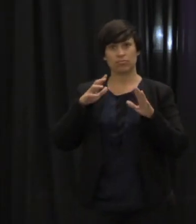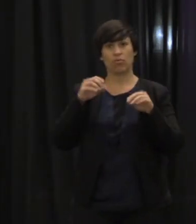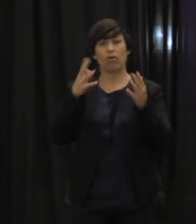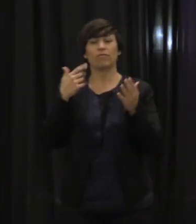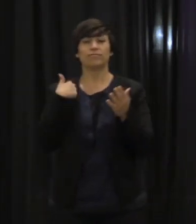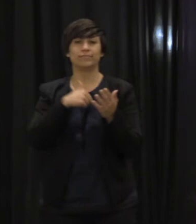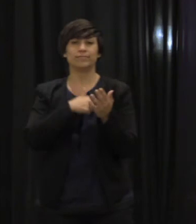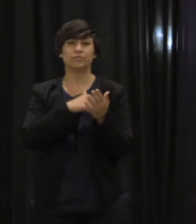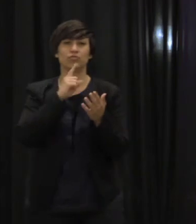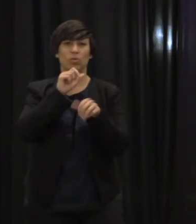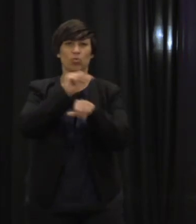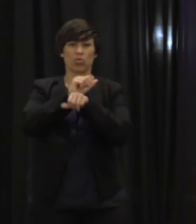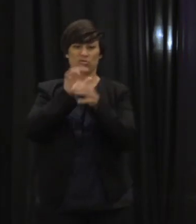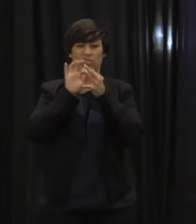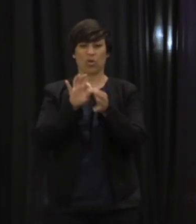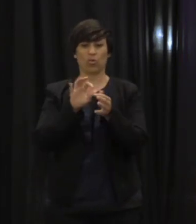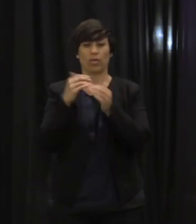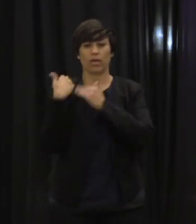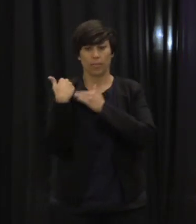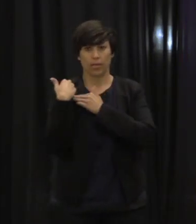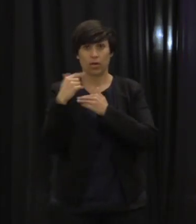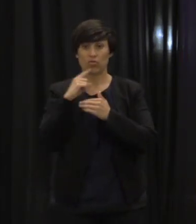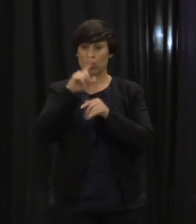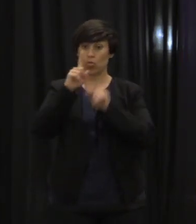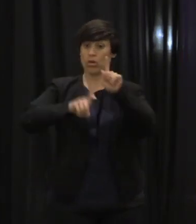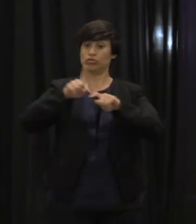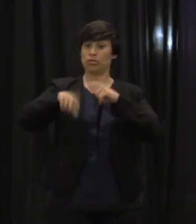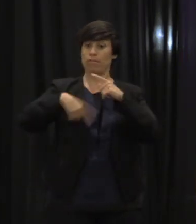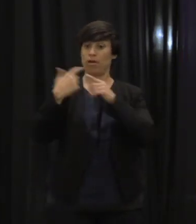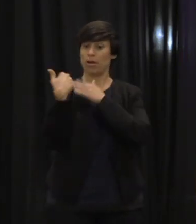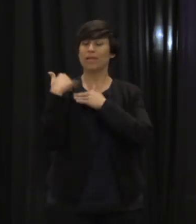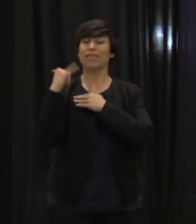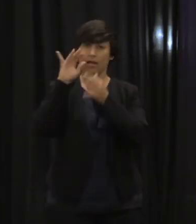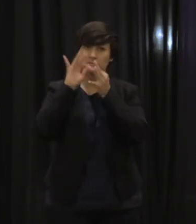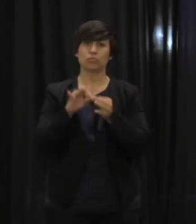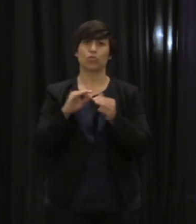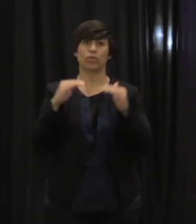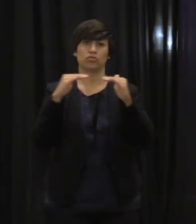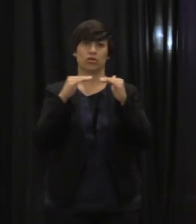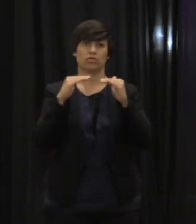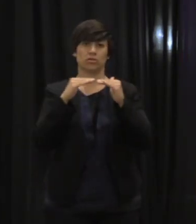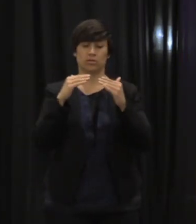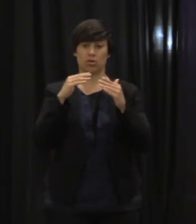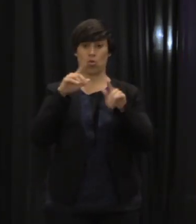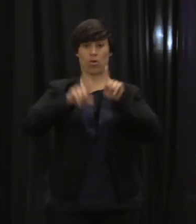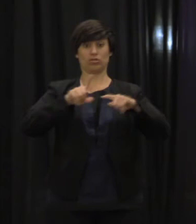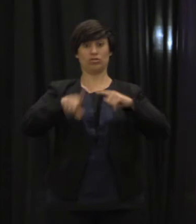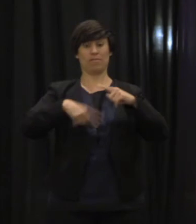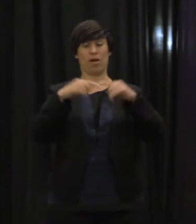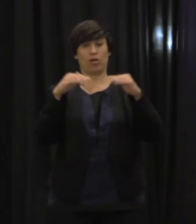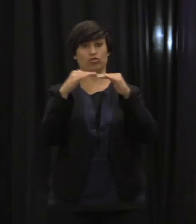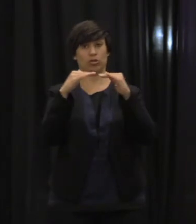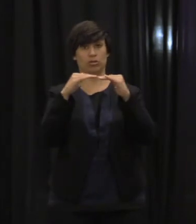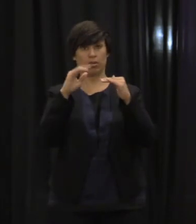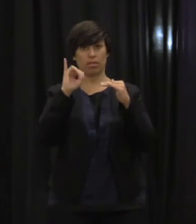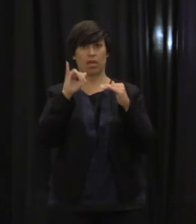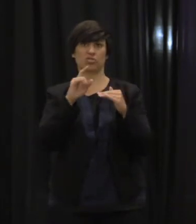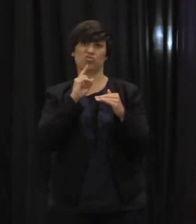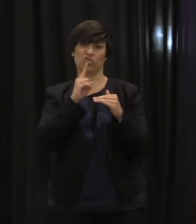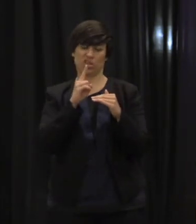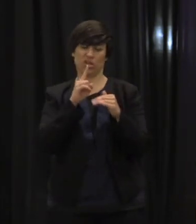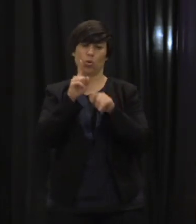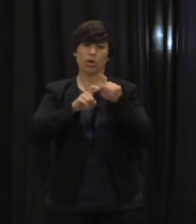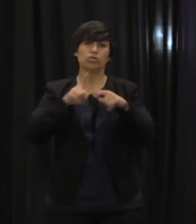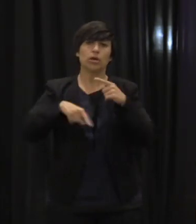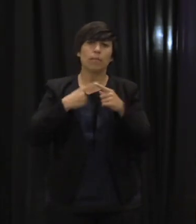about accountability are inevitably questions about justice. And questions about justice are inevitably questions